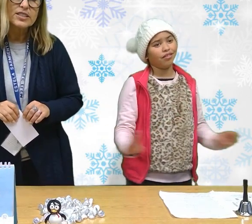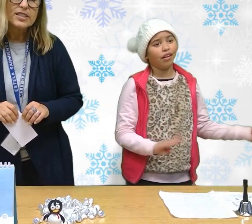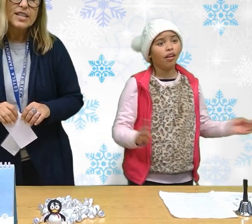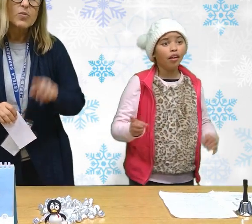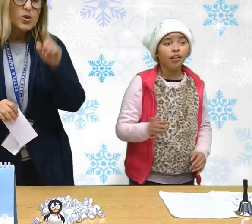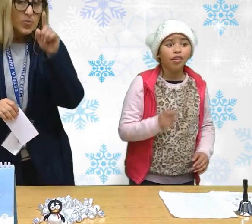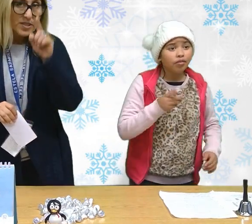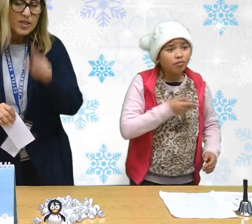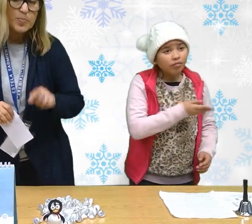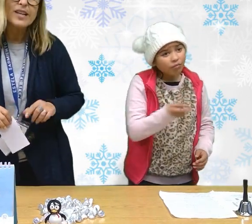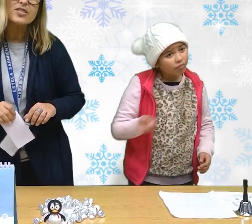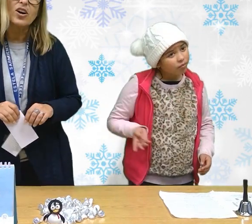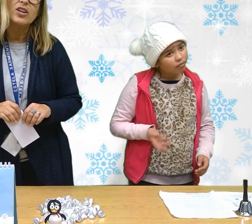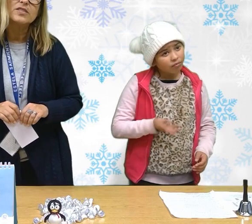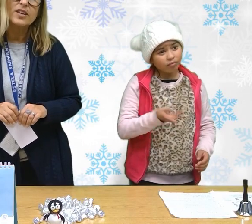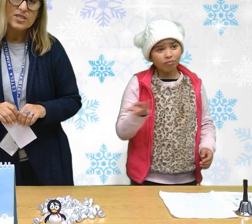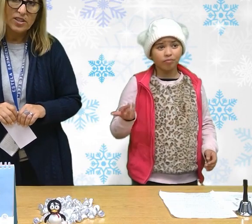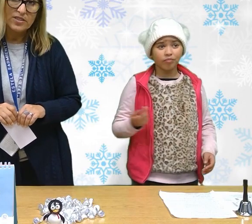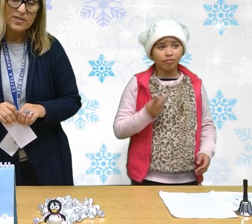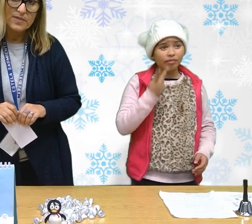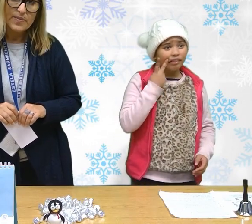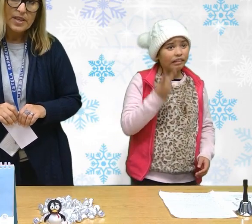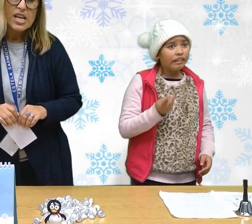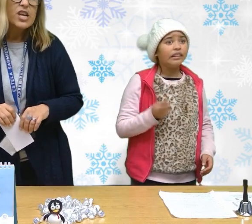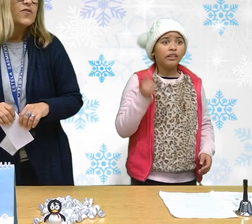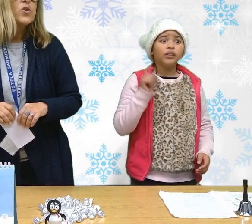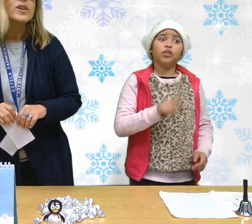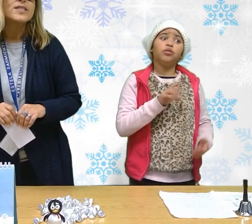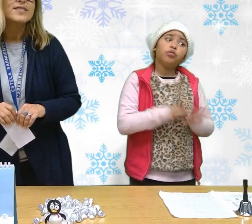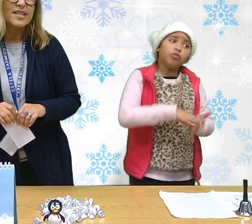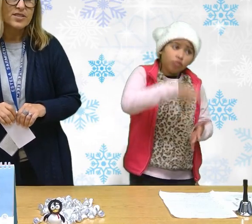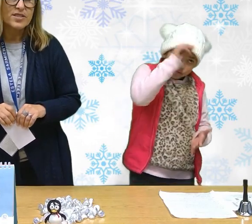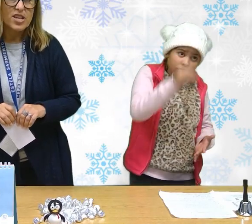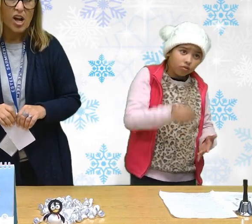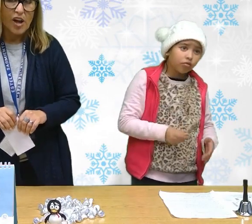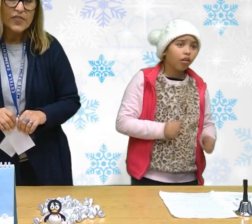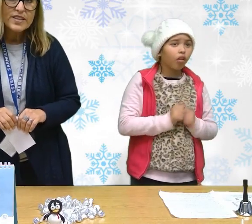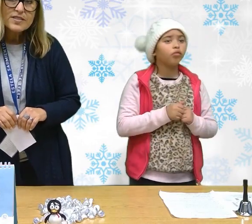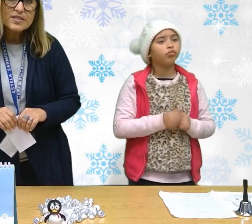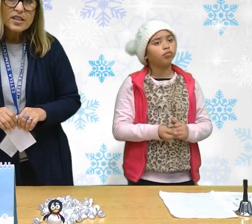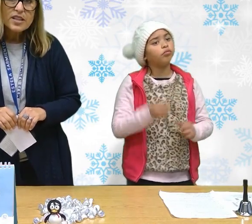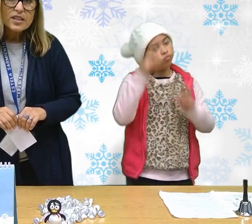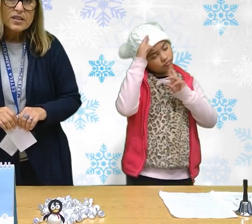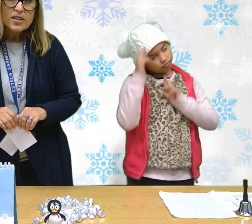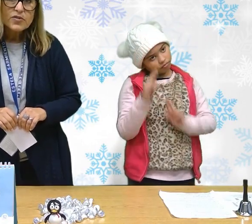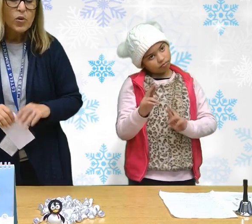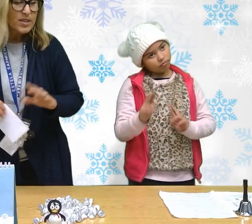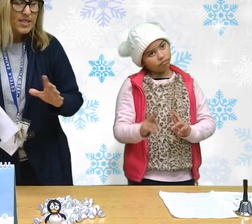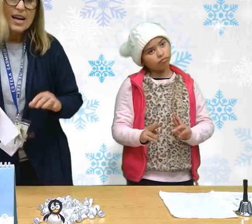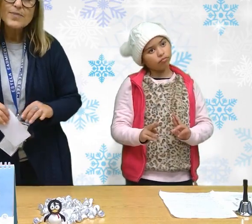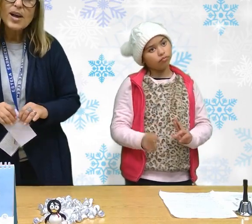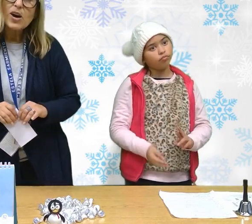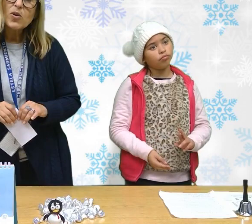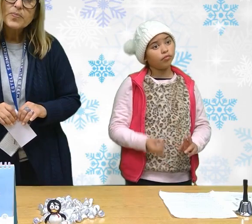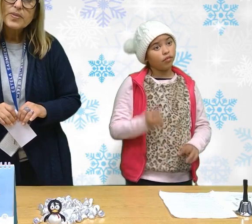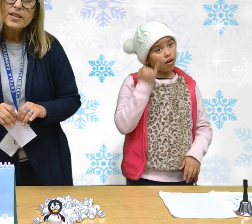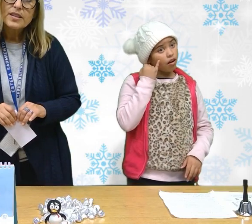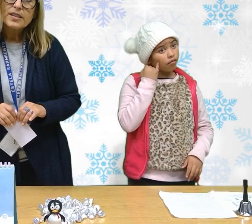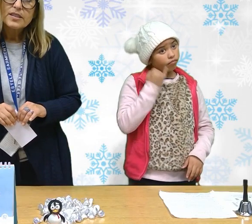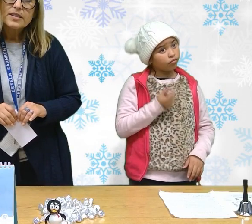learn that we respect all adults. If you are sent to the office for a